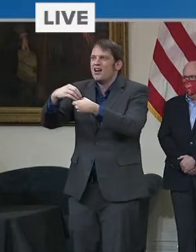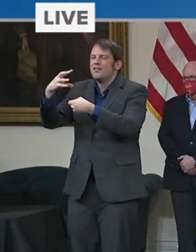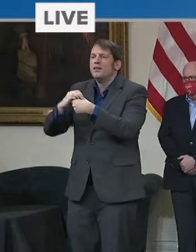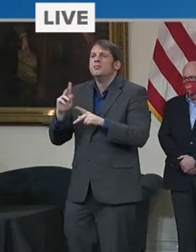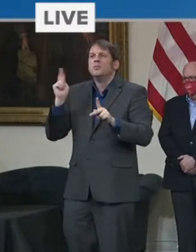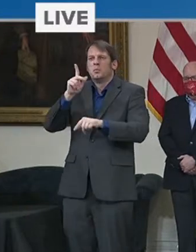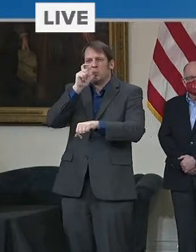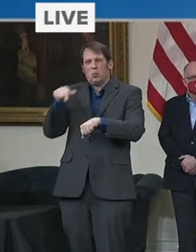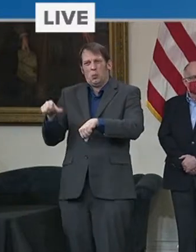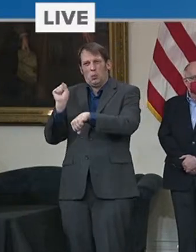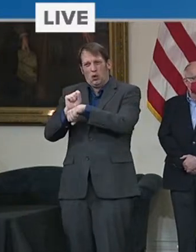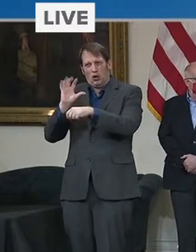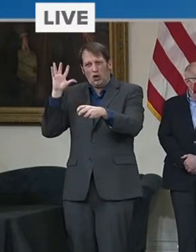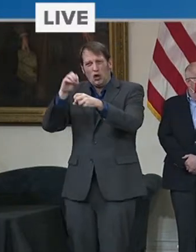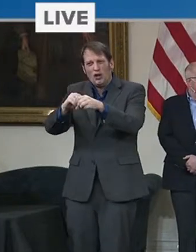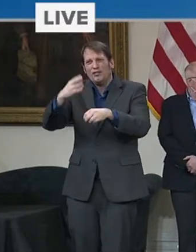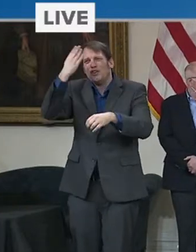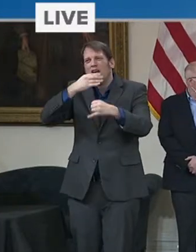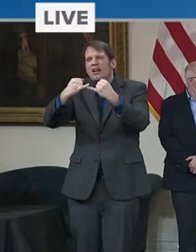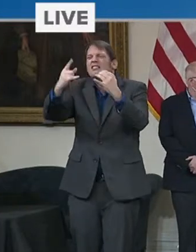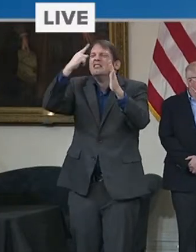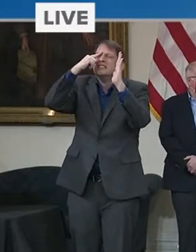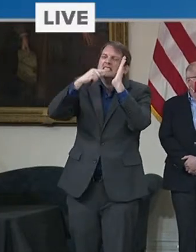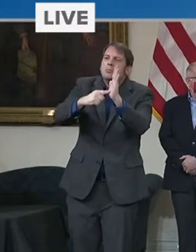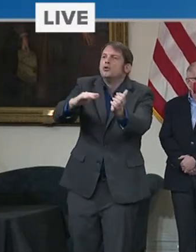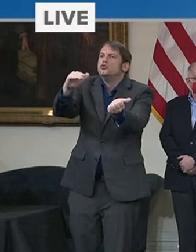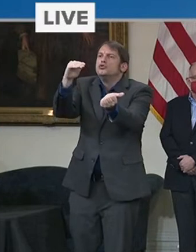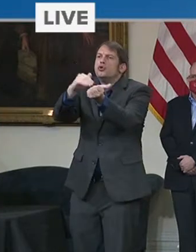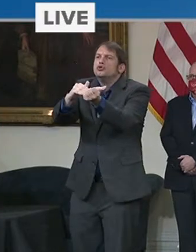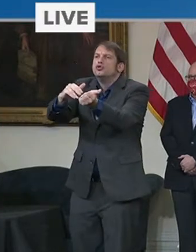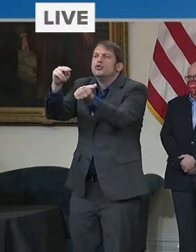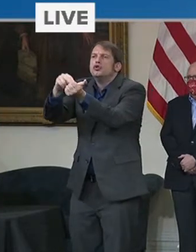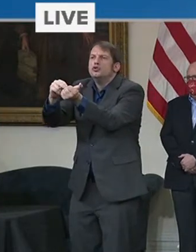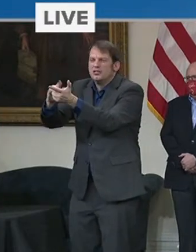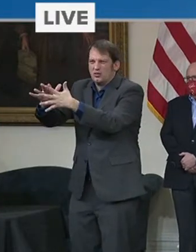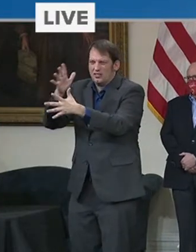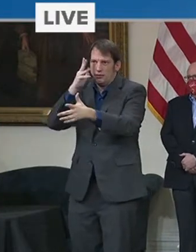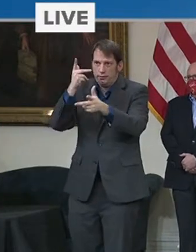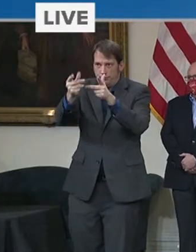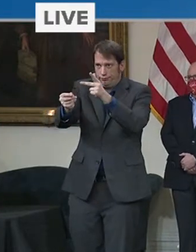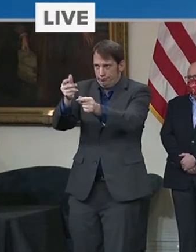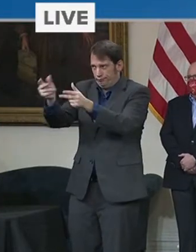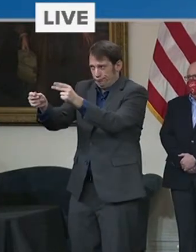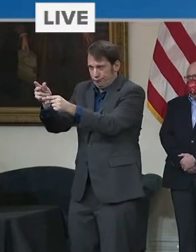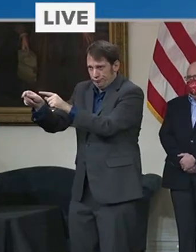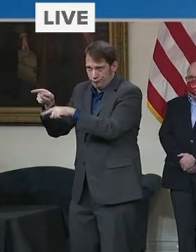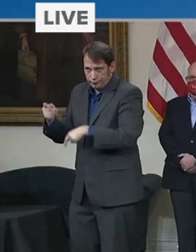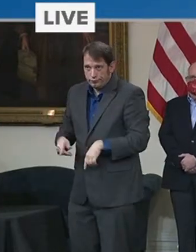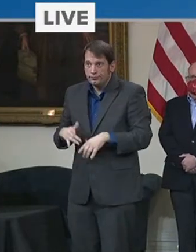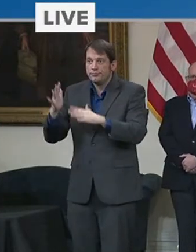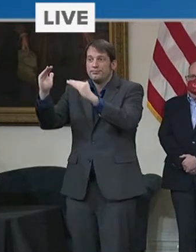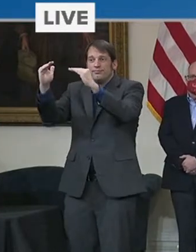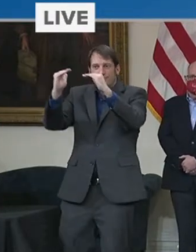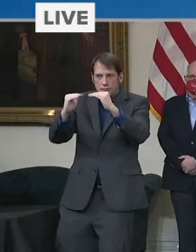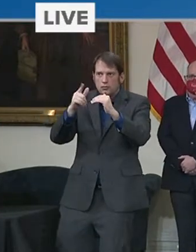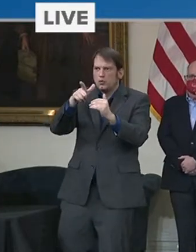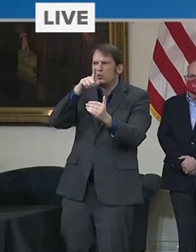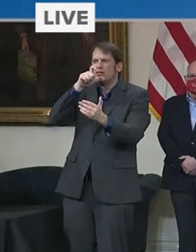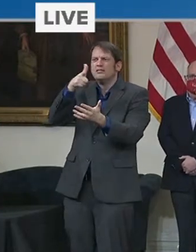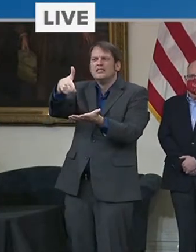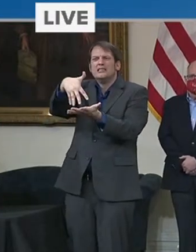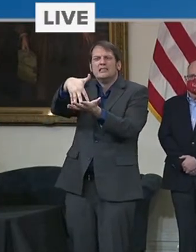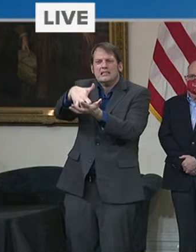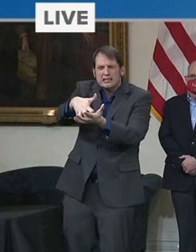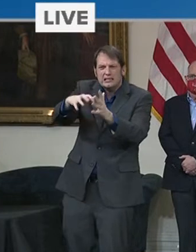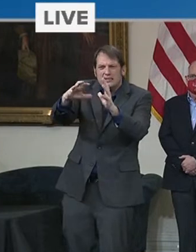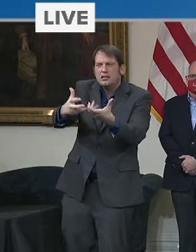they are helping us to vaccinate vulnerable priority populations. Retail pharmacies began